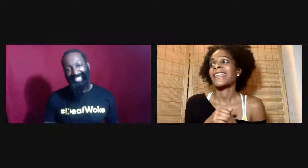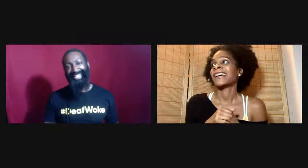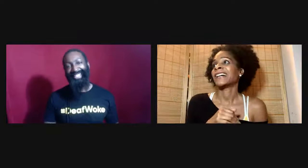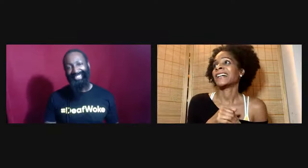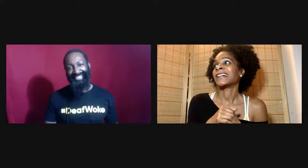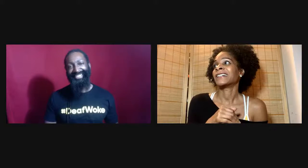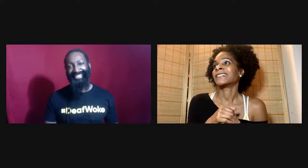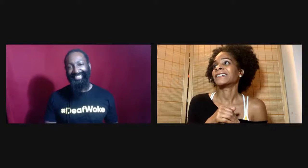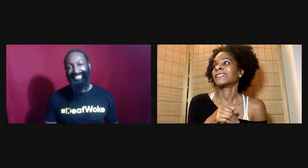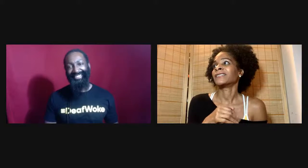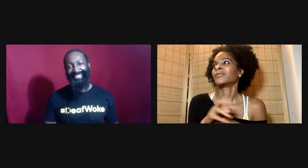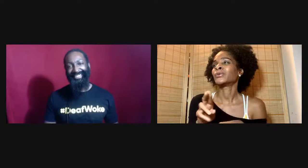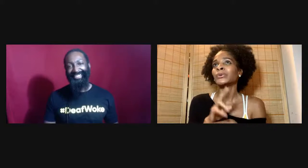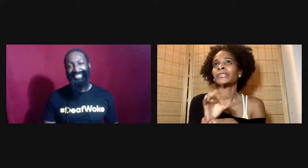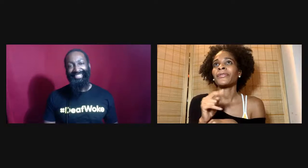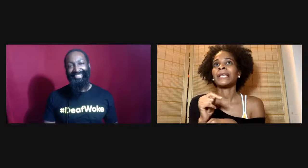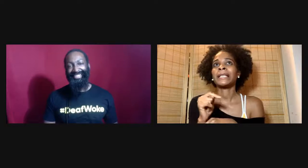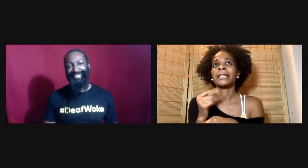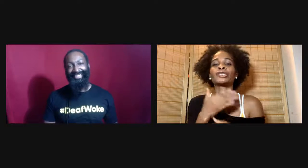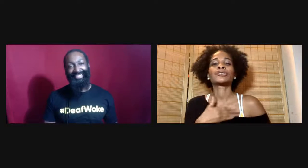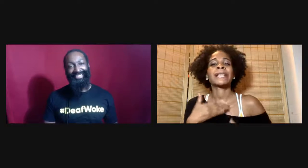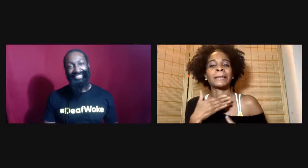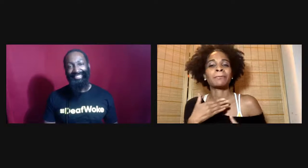I value that culture so much.